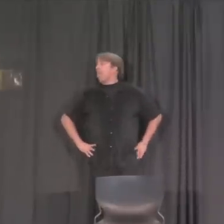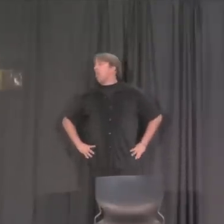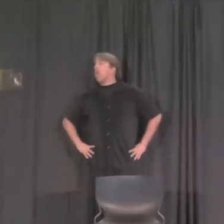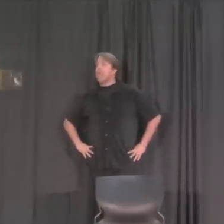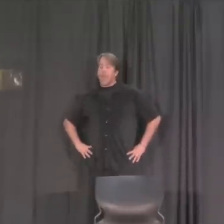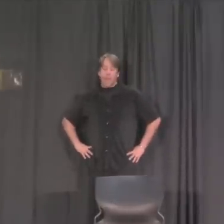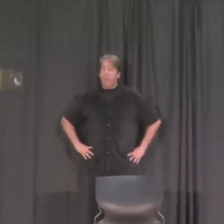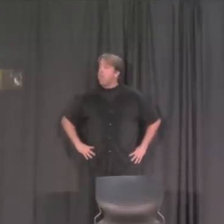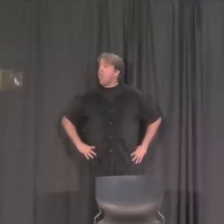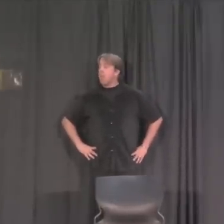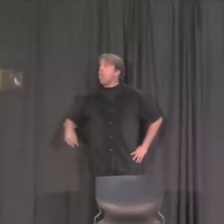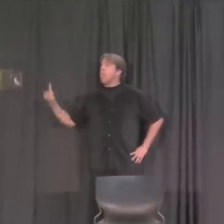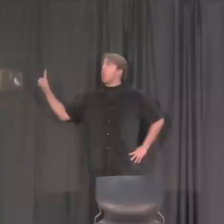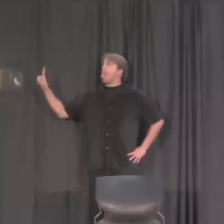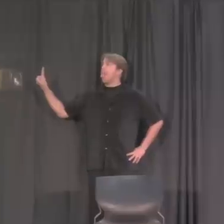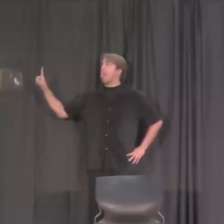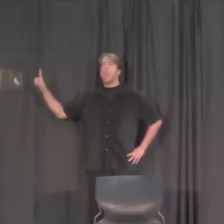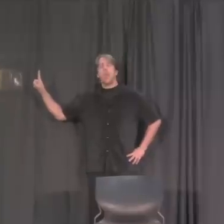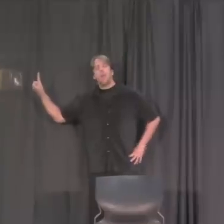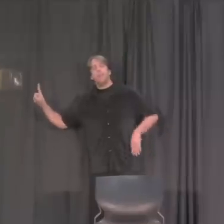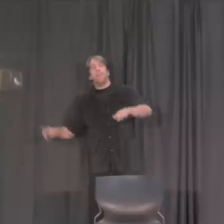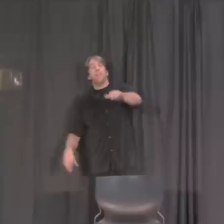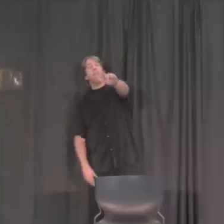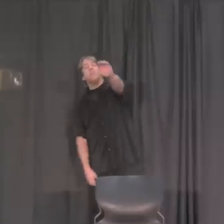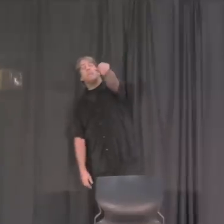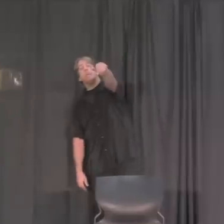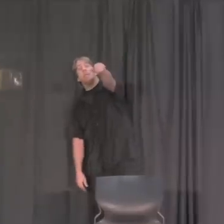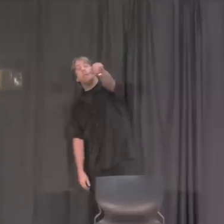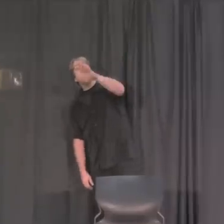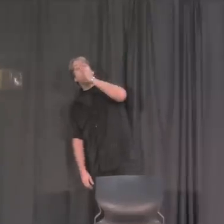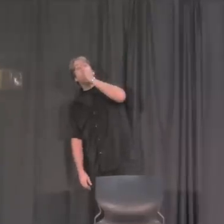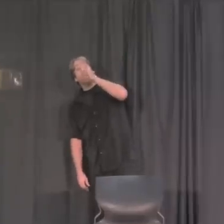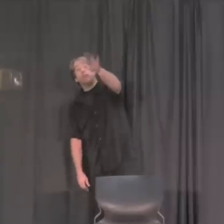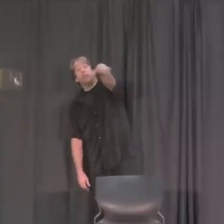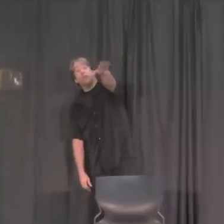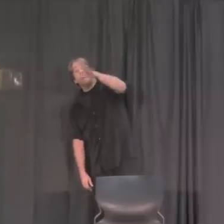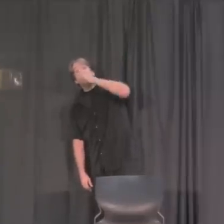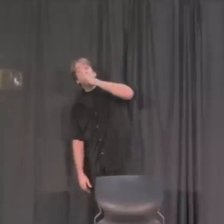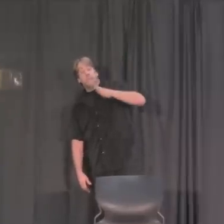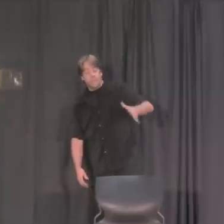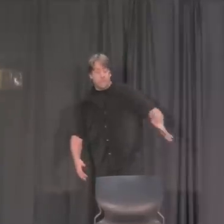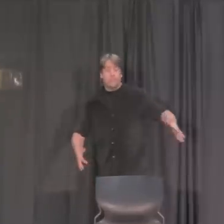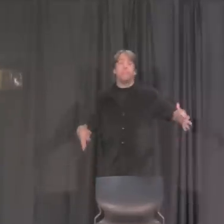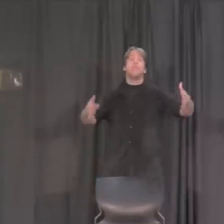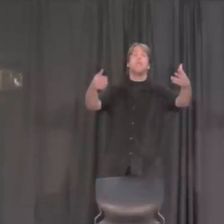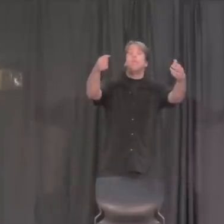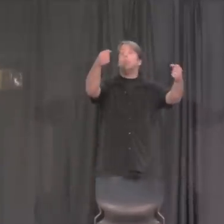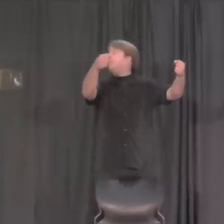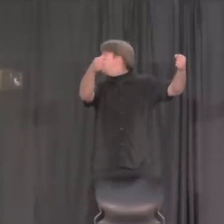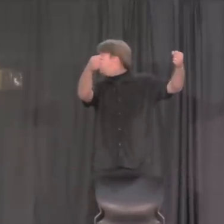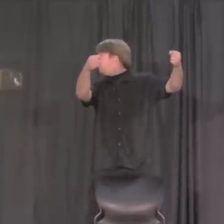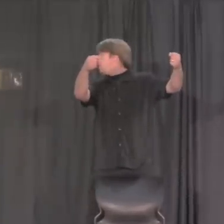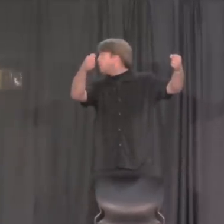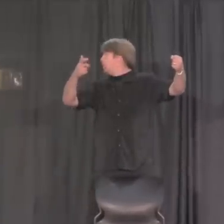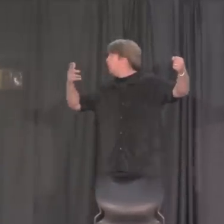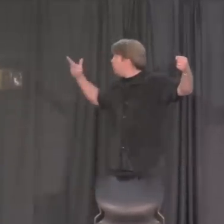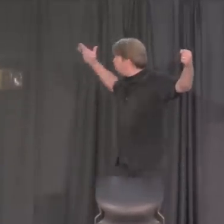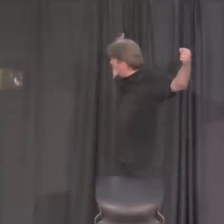begin. I'd be there with my hearing friend in the back when I would ask my mom, hey mom, mom, mom, mom,